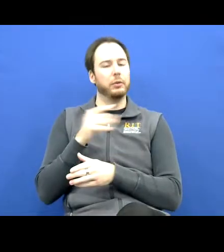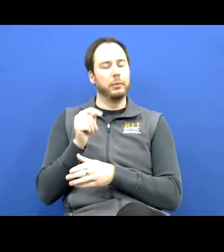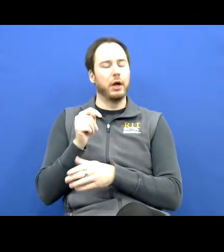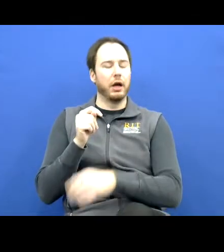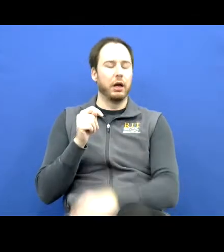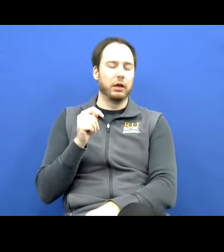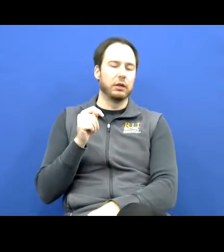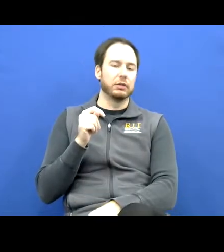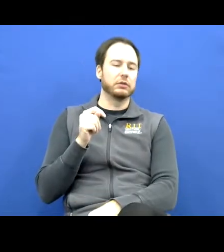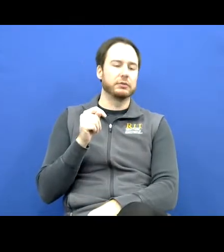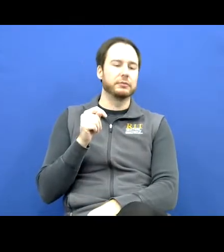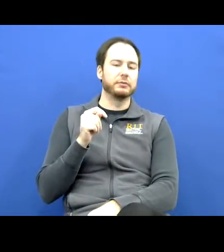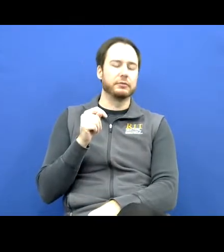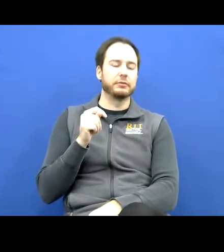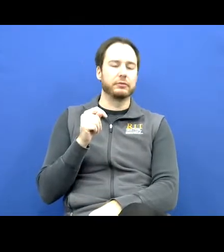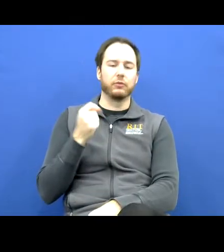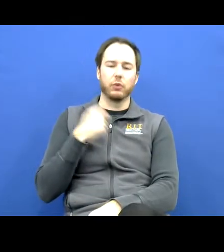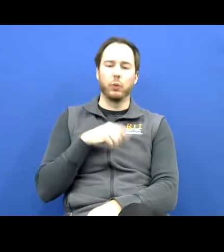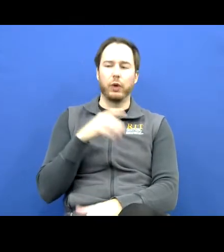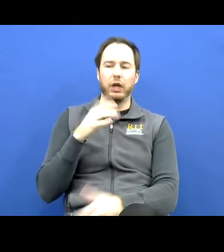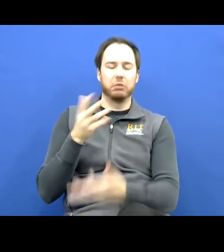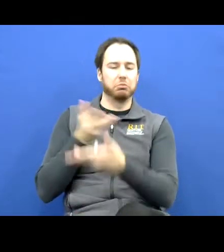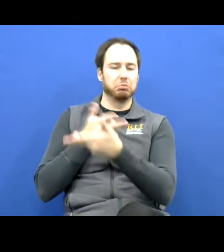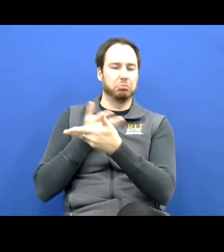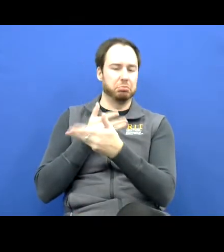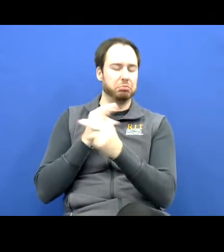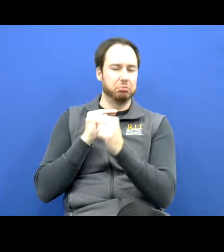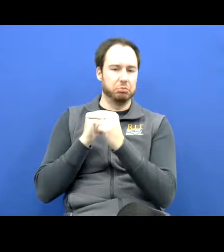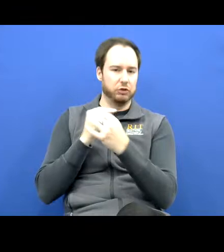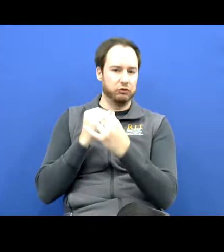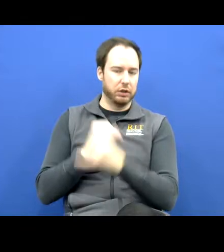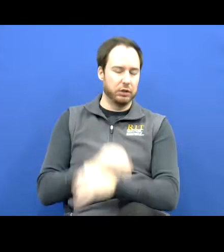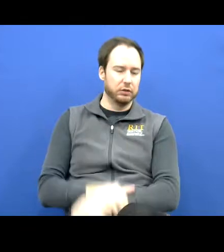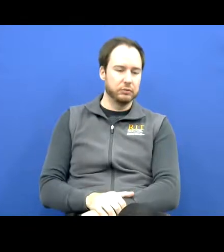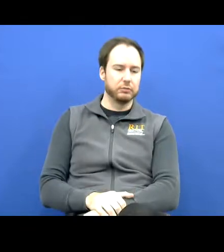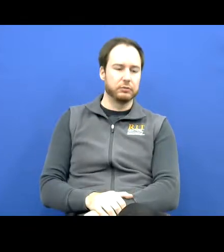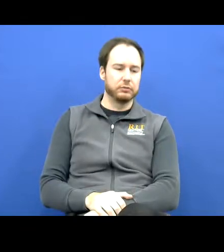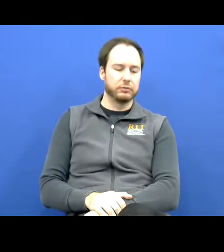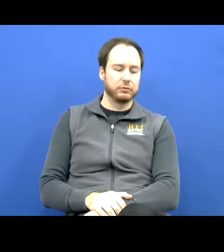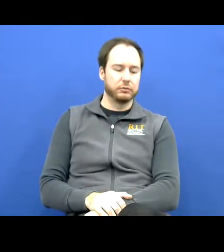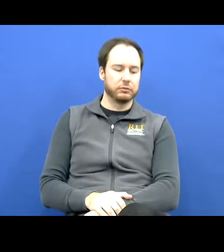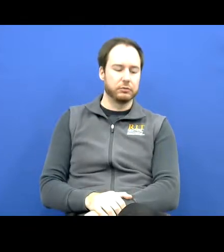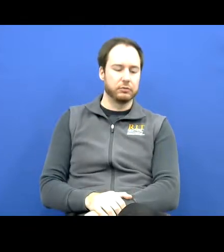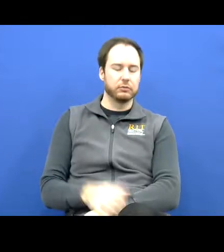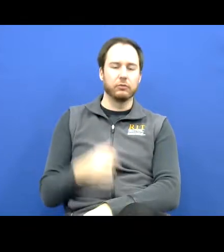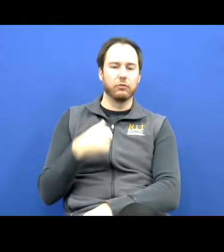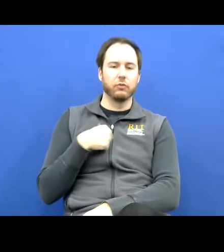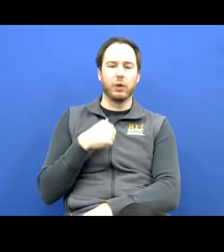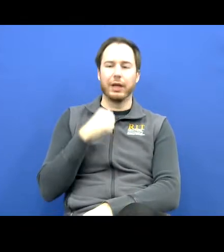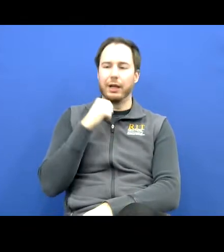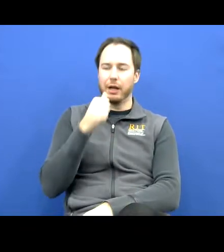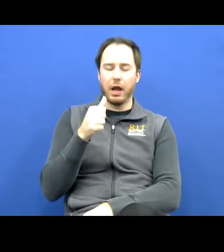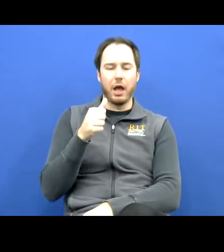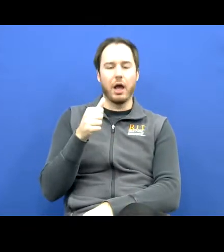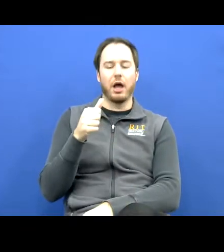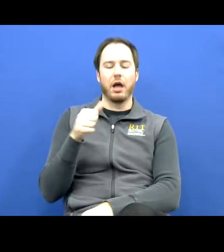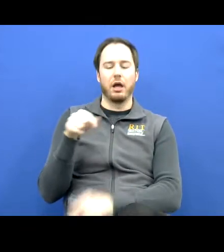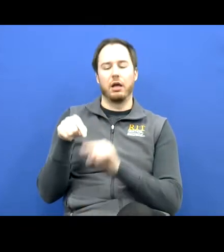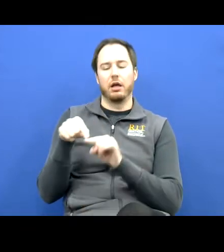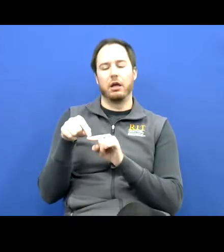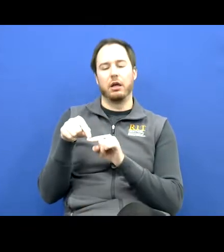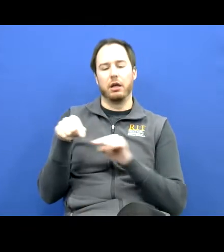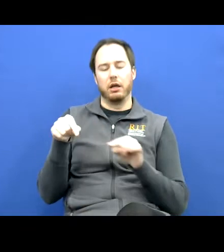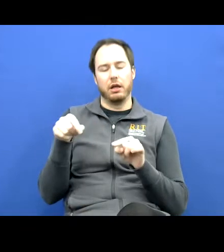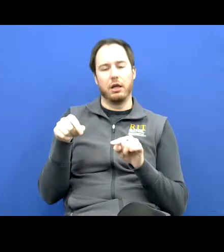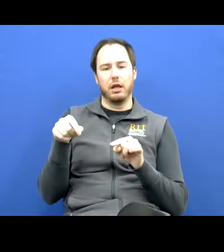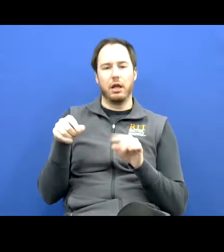that is something we're looking at, and we wouldn't take the portion out to